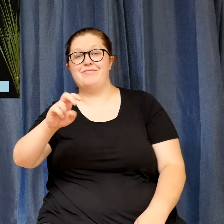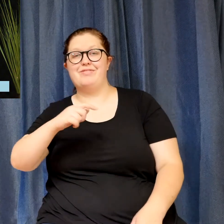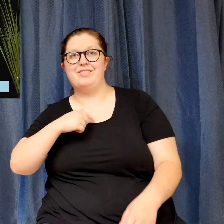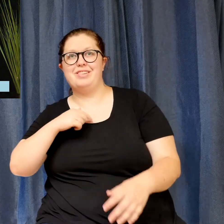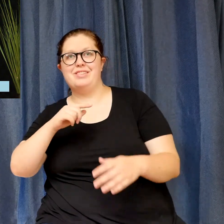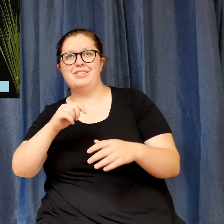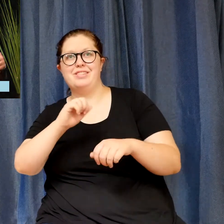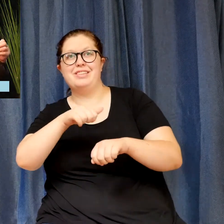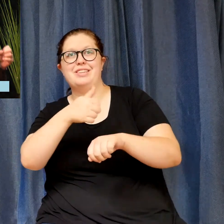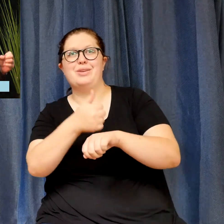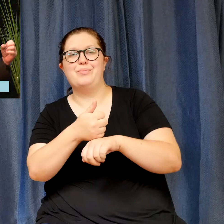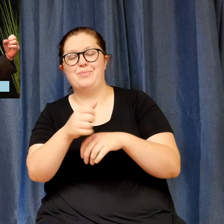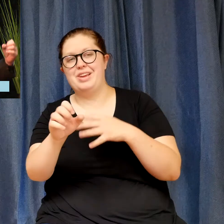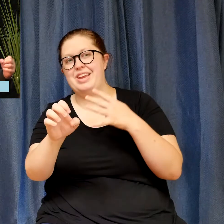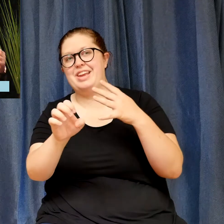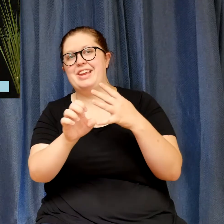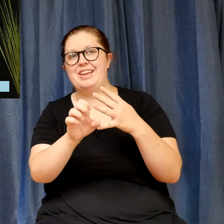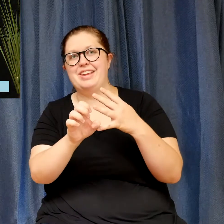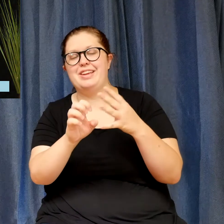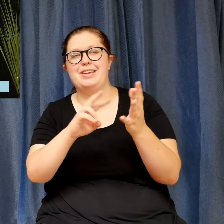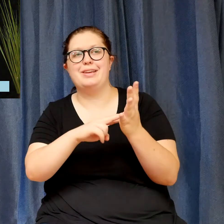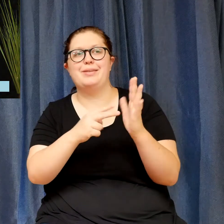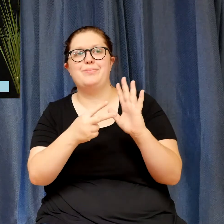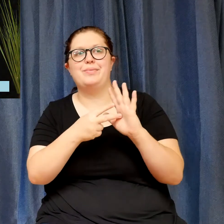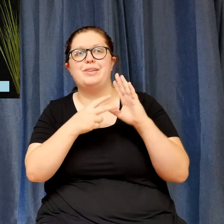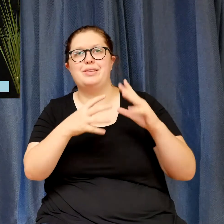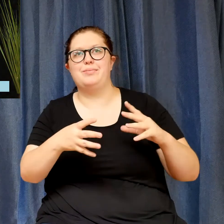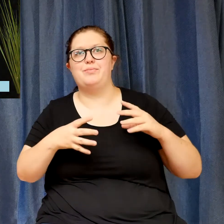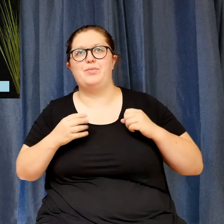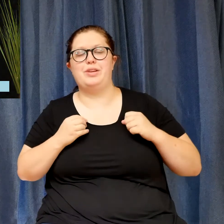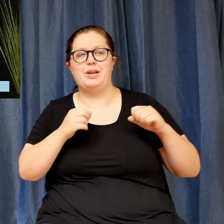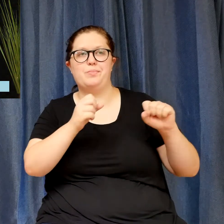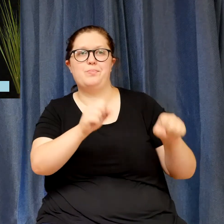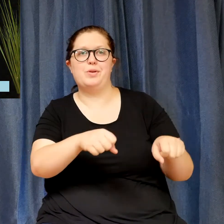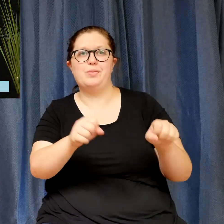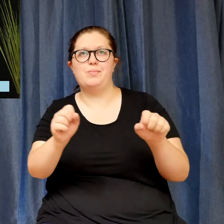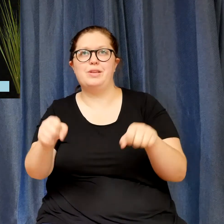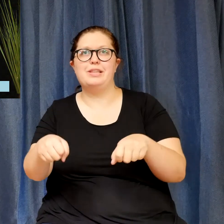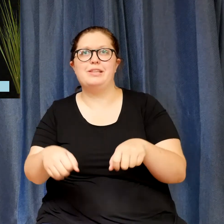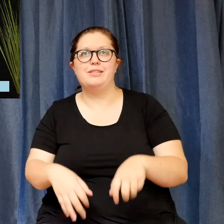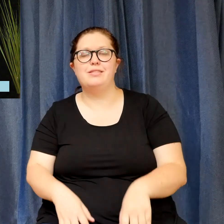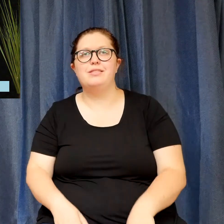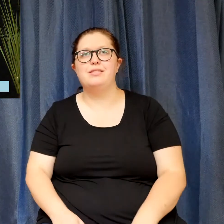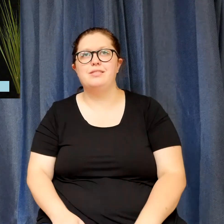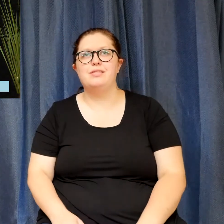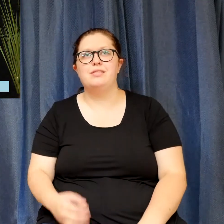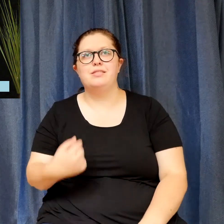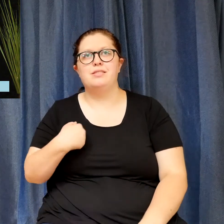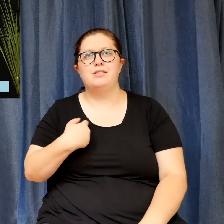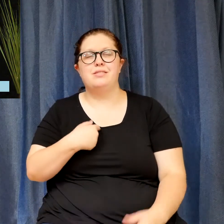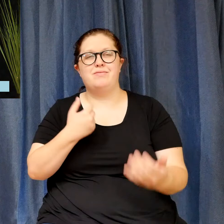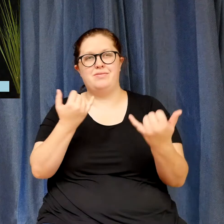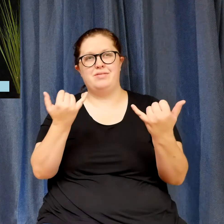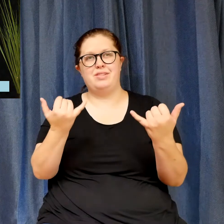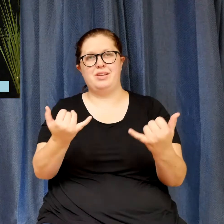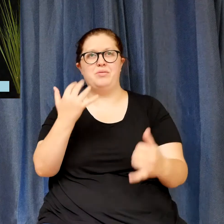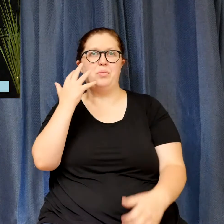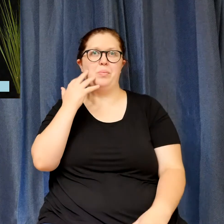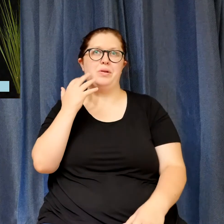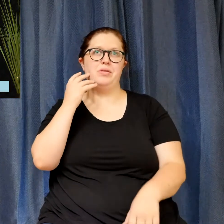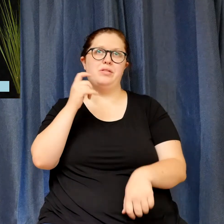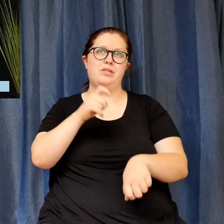just setting up, and that is the E stands for embracing the possibilities. I think we're in a time of embracing